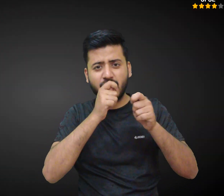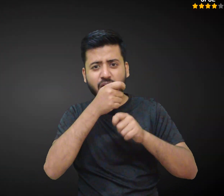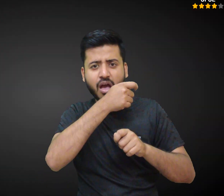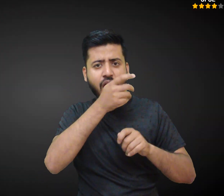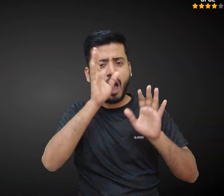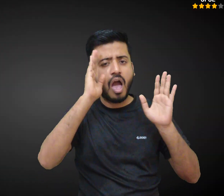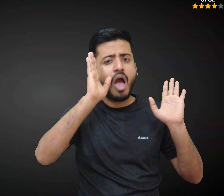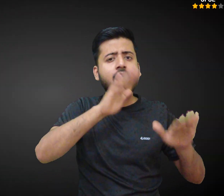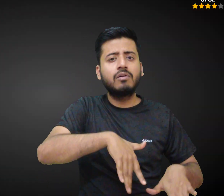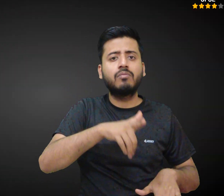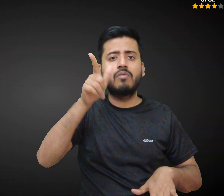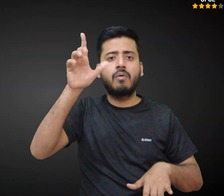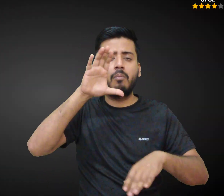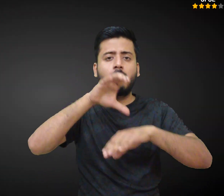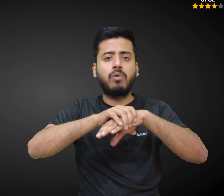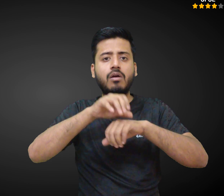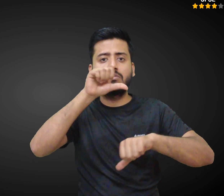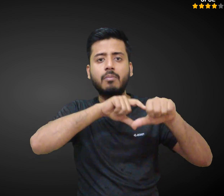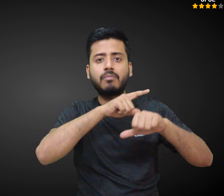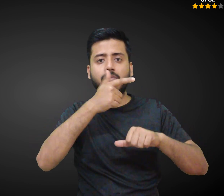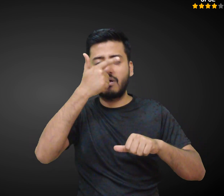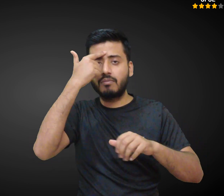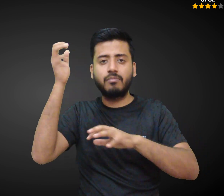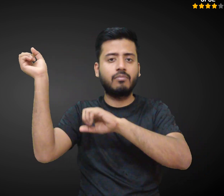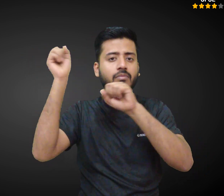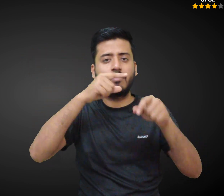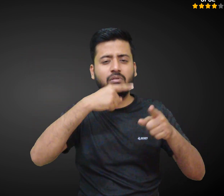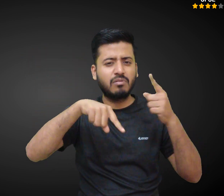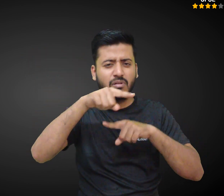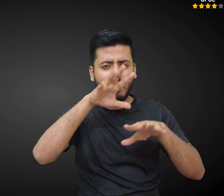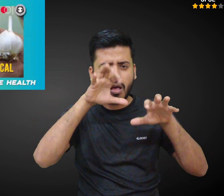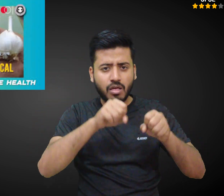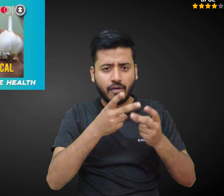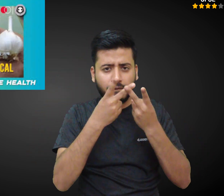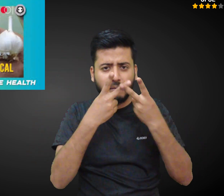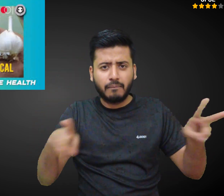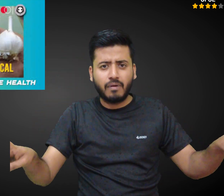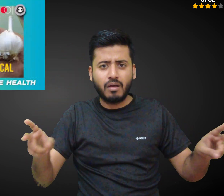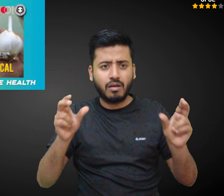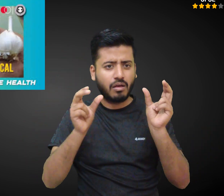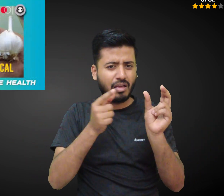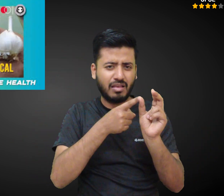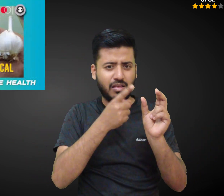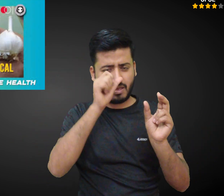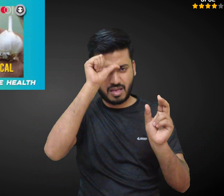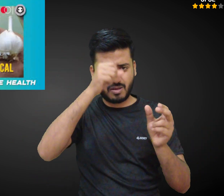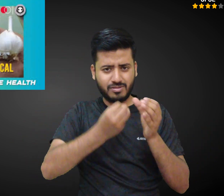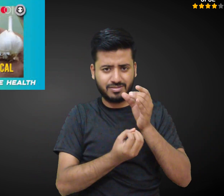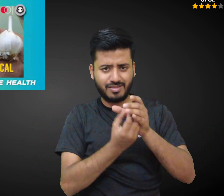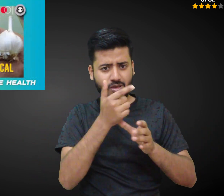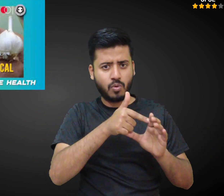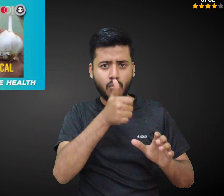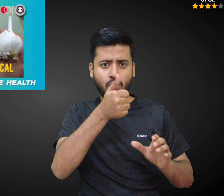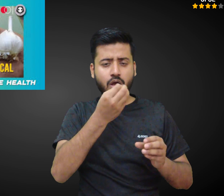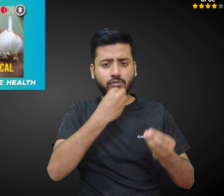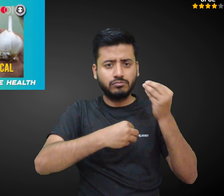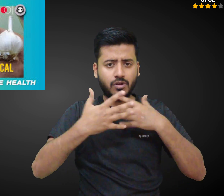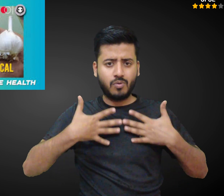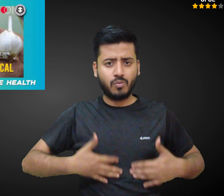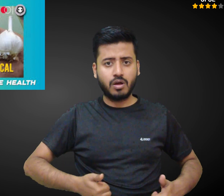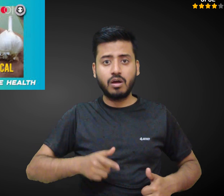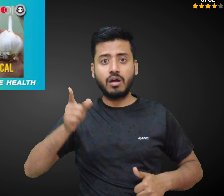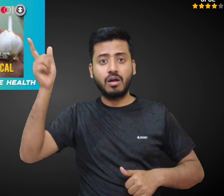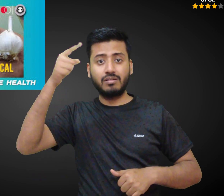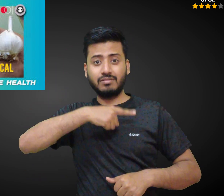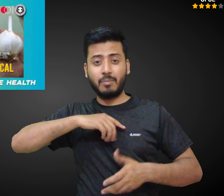to be infected with a fungus, due to which it was banned in India. Regarding Chinese garlic, Dr. Amit Rao Gautam said that it is